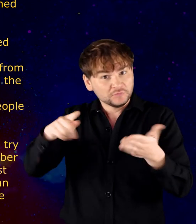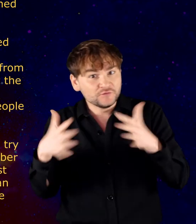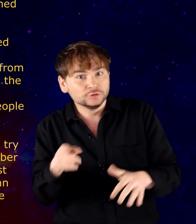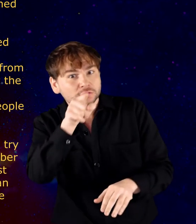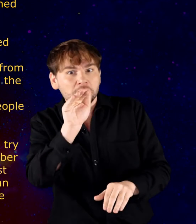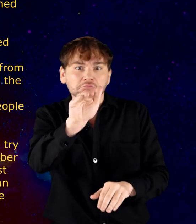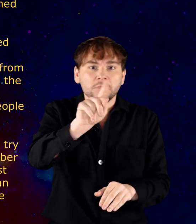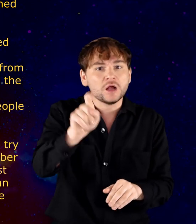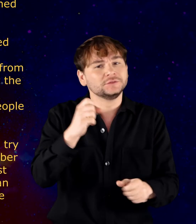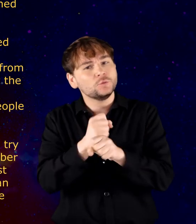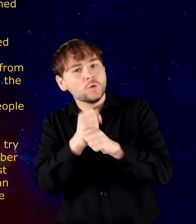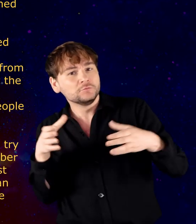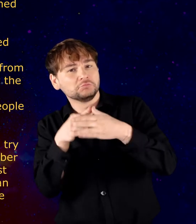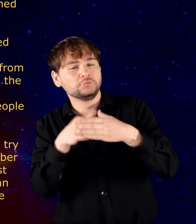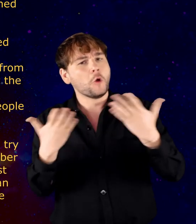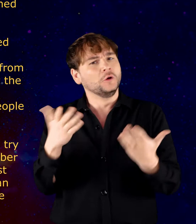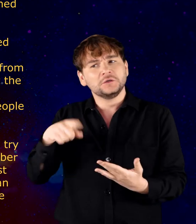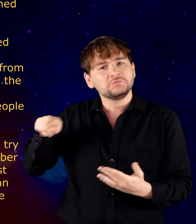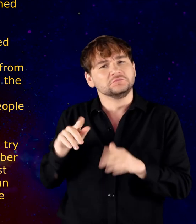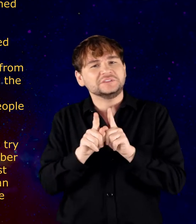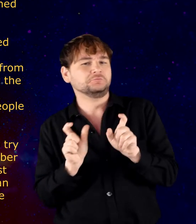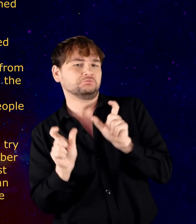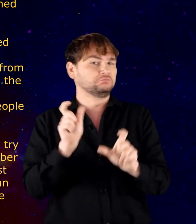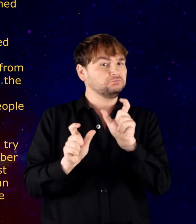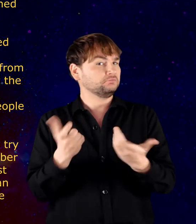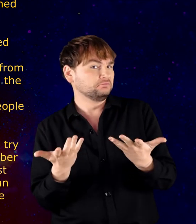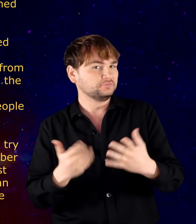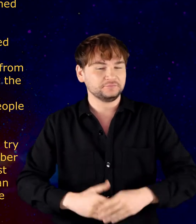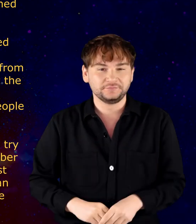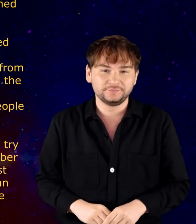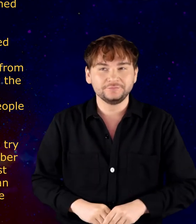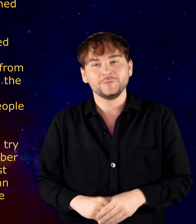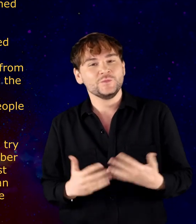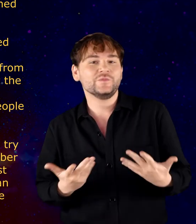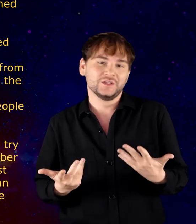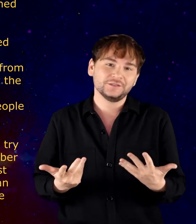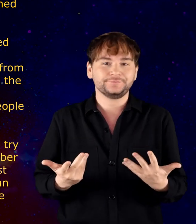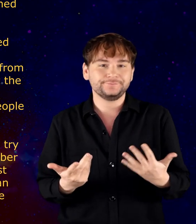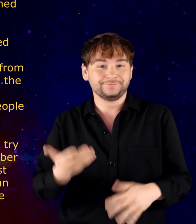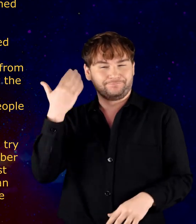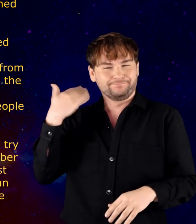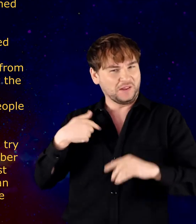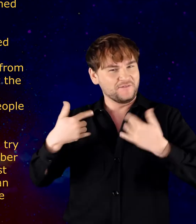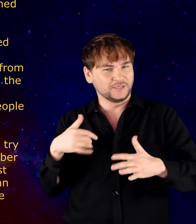After we placed the article on BioArchive,